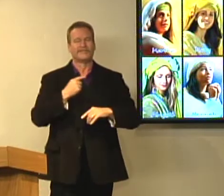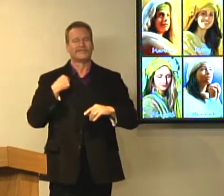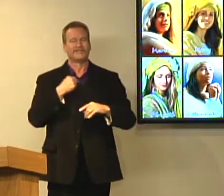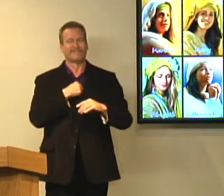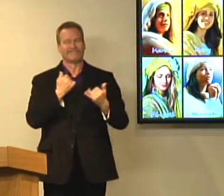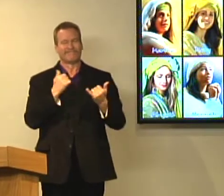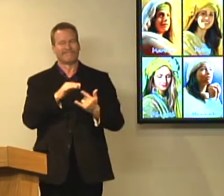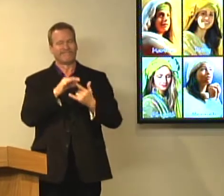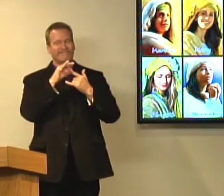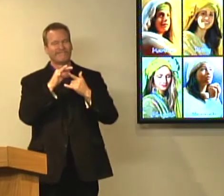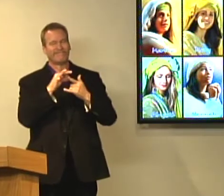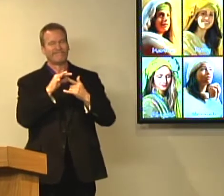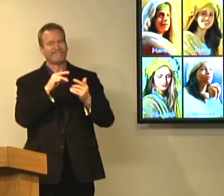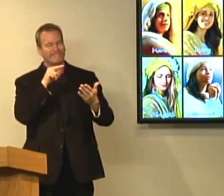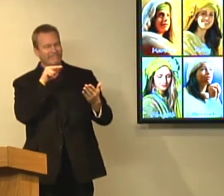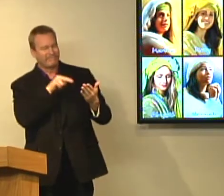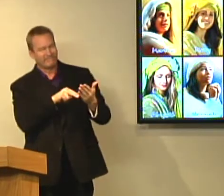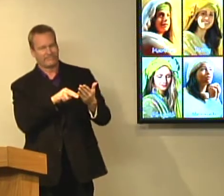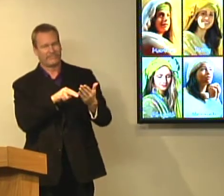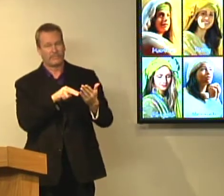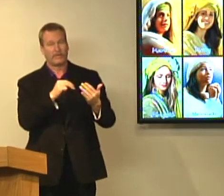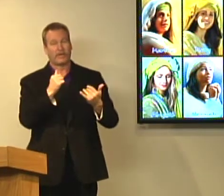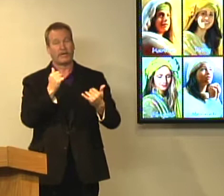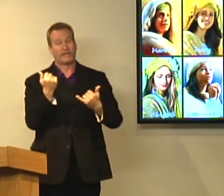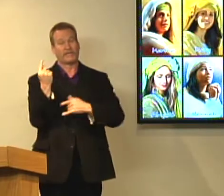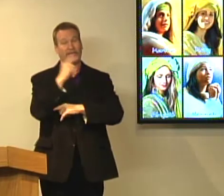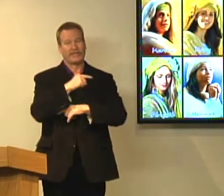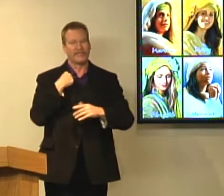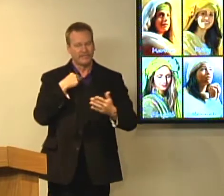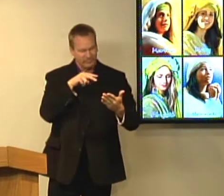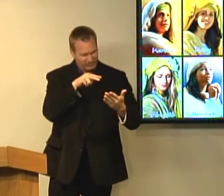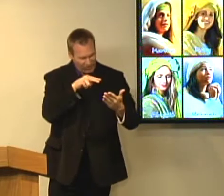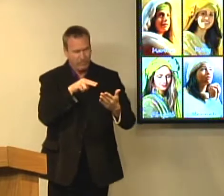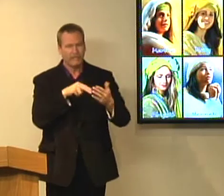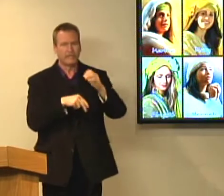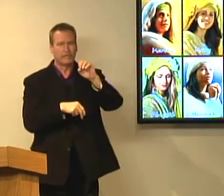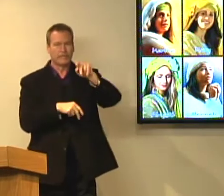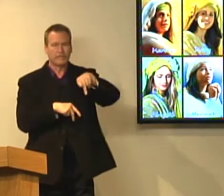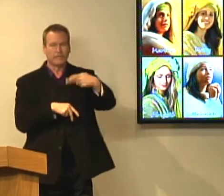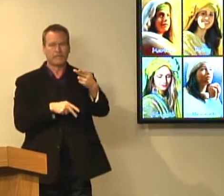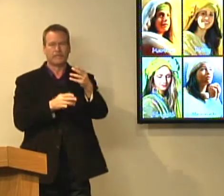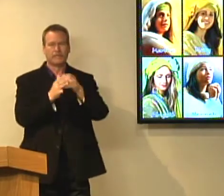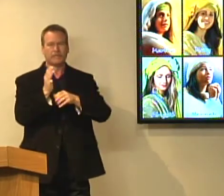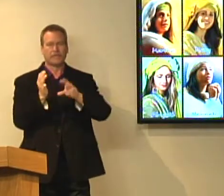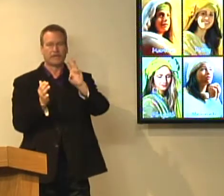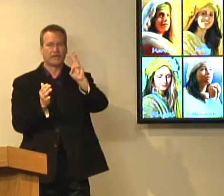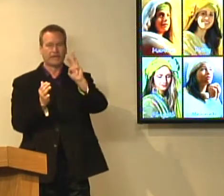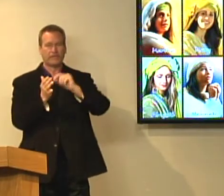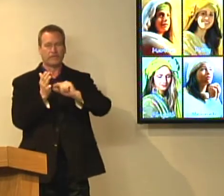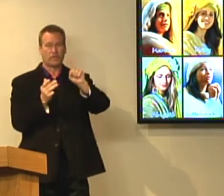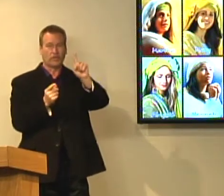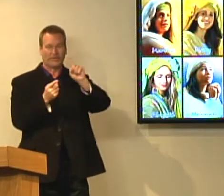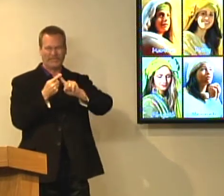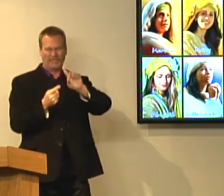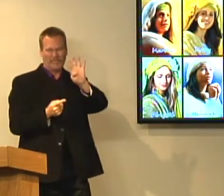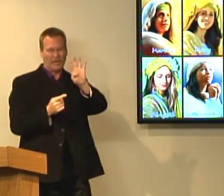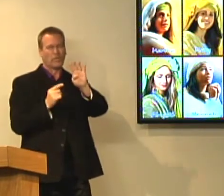Today, I'm going to be having a special Mother's Day sermon, and I picked this up from